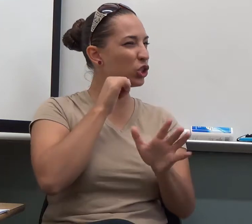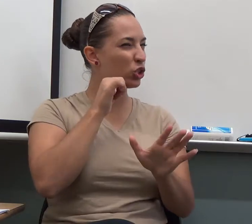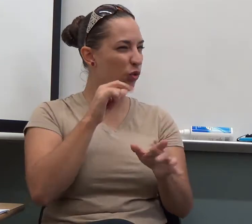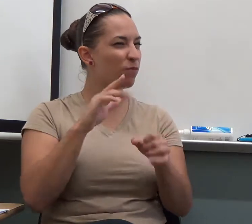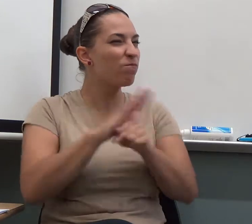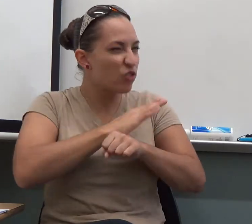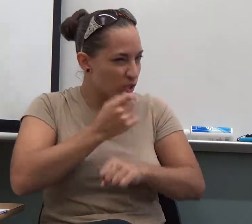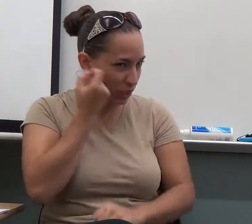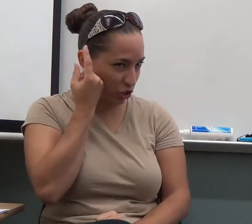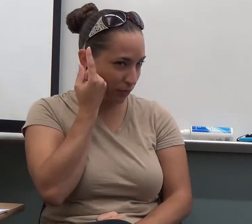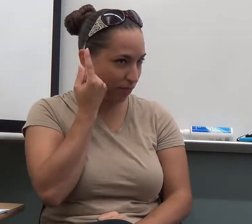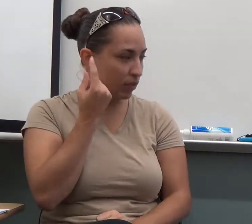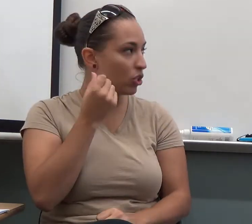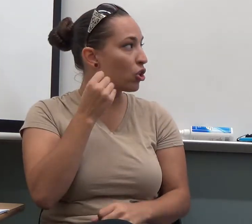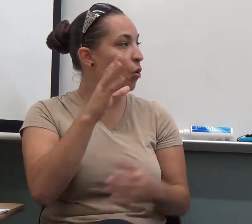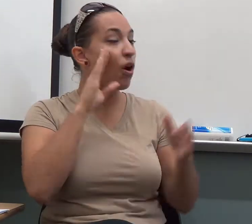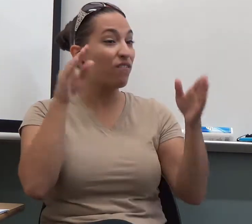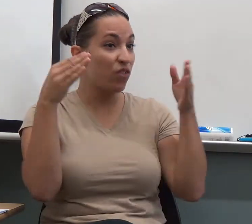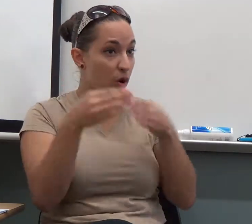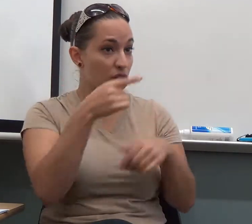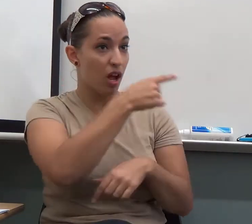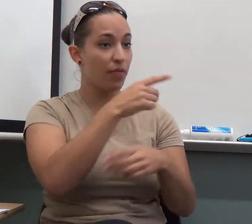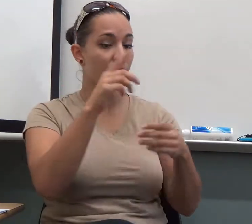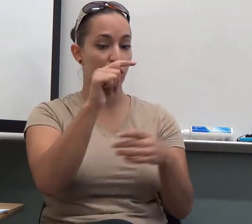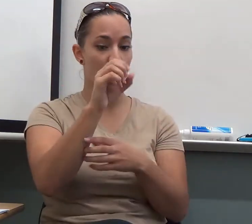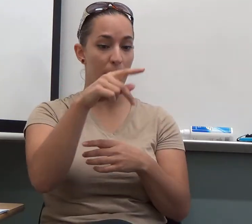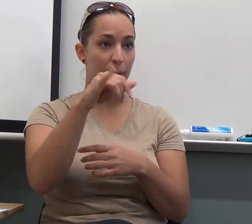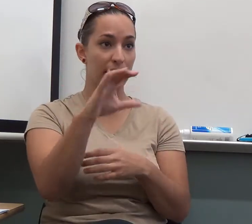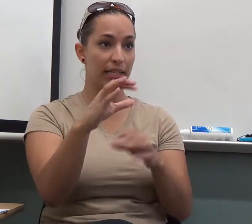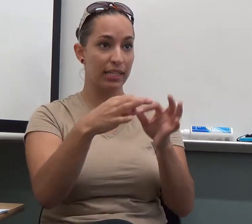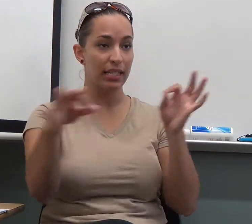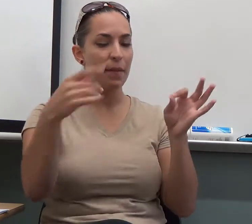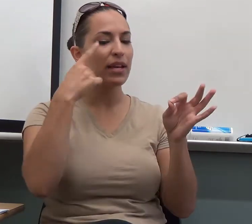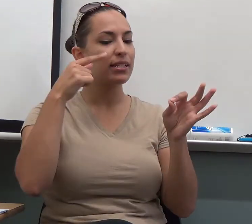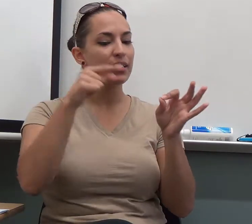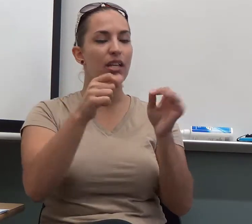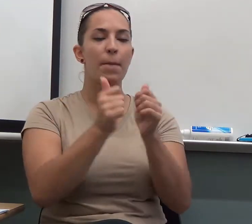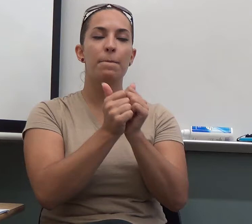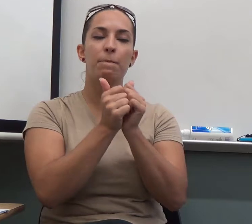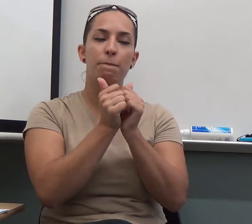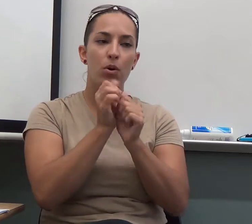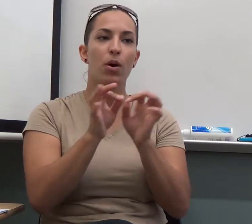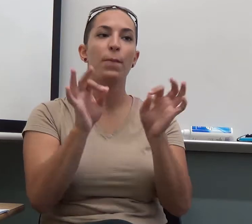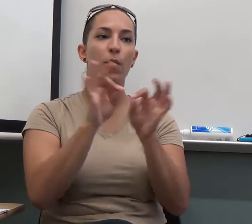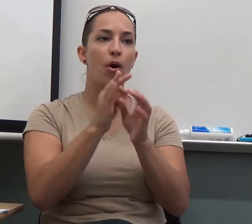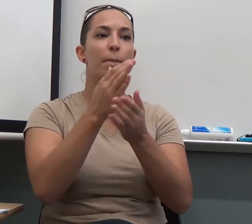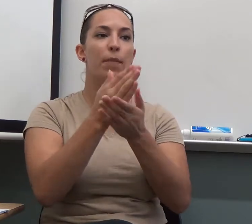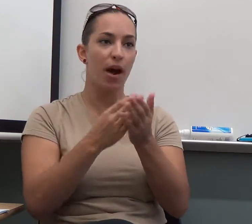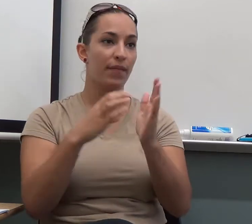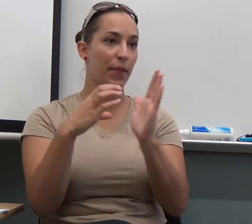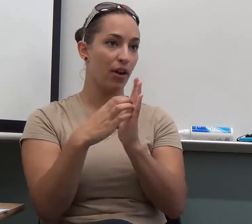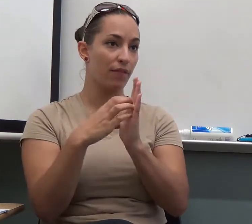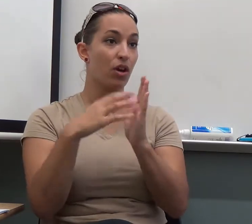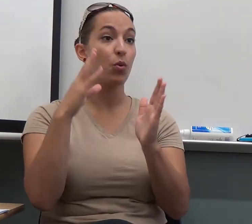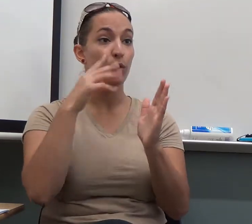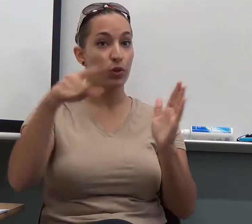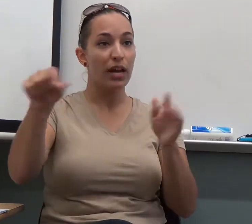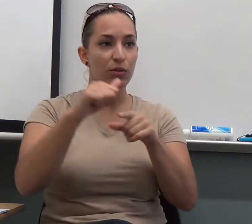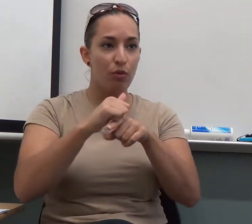sentence because it's the most important part of our paragraph. And you guys are going to work on writing and correcting some sentences to make